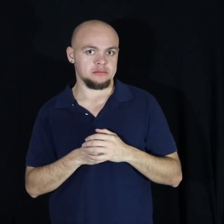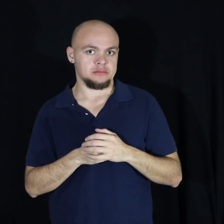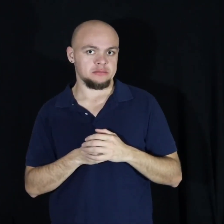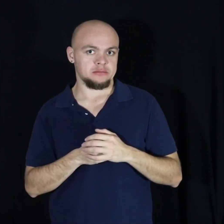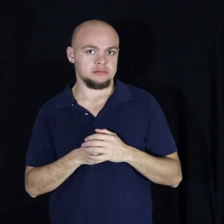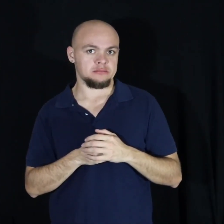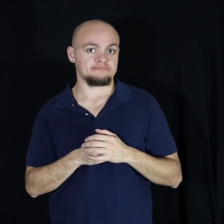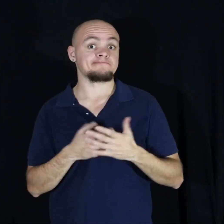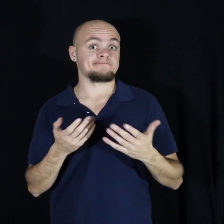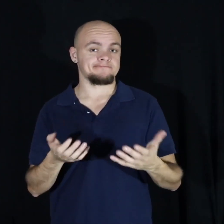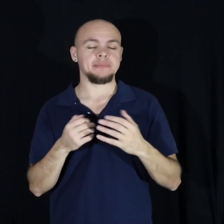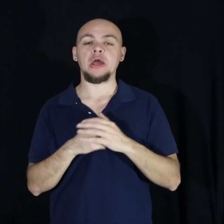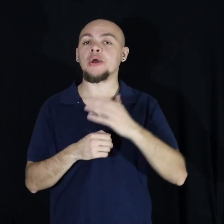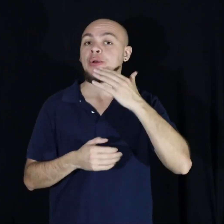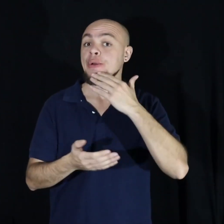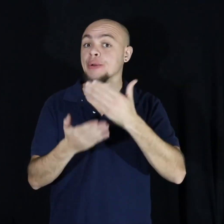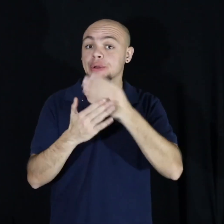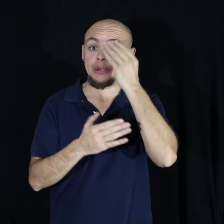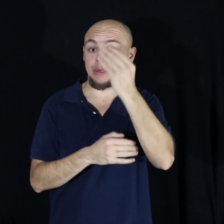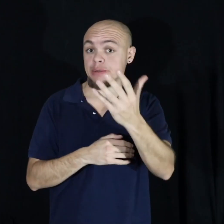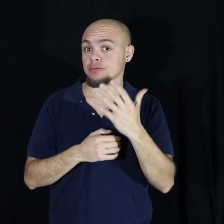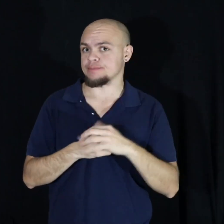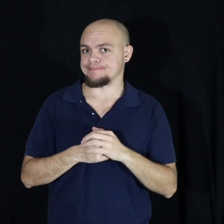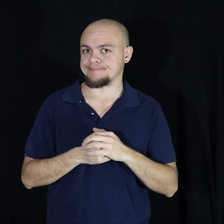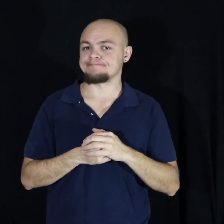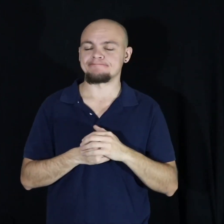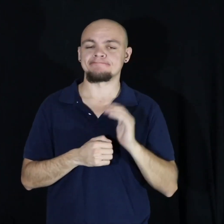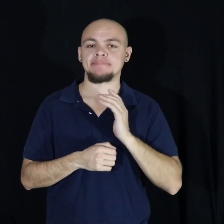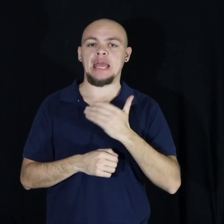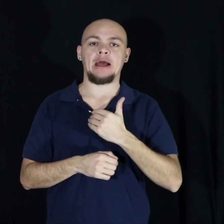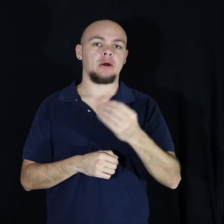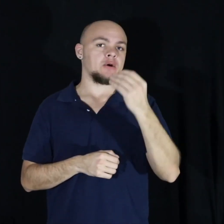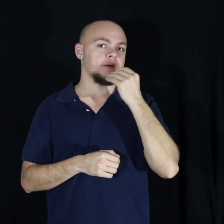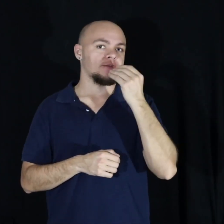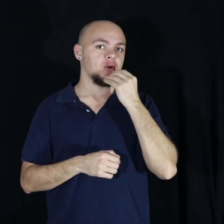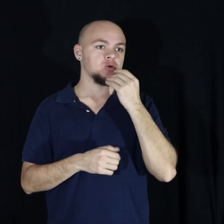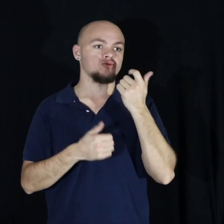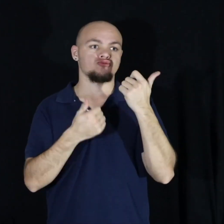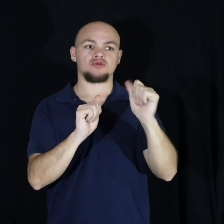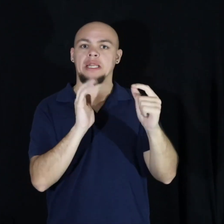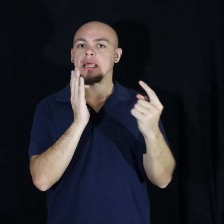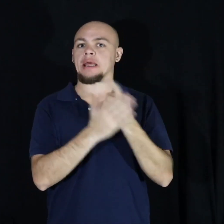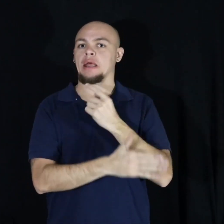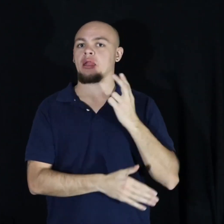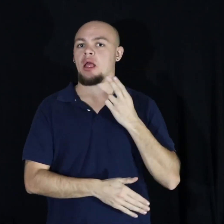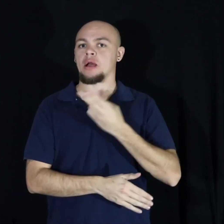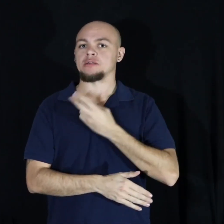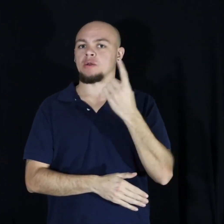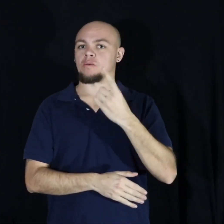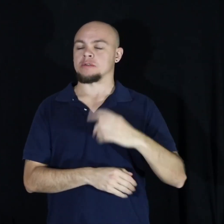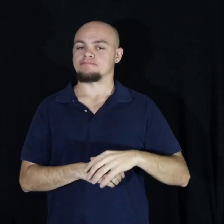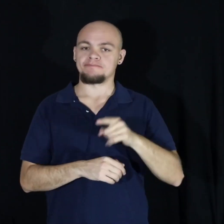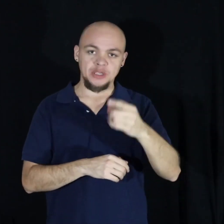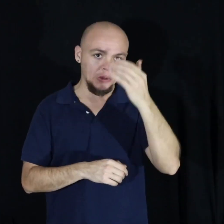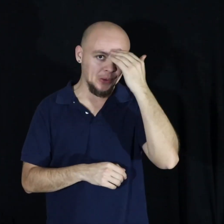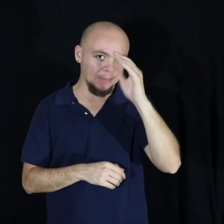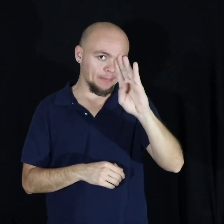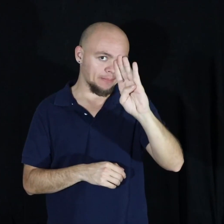But here's the good news. Our food has always been trying to kill us. Think about